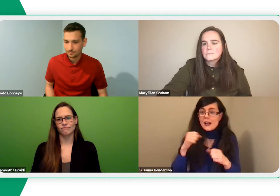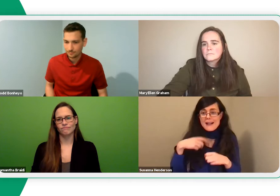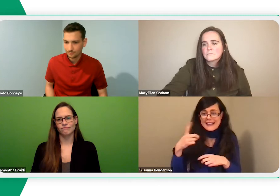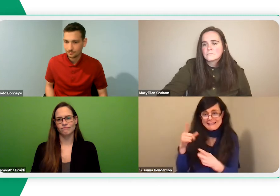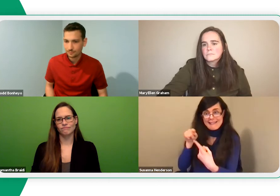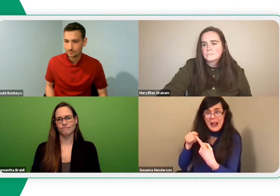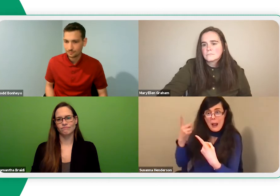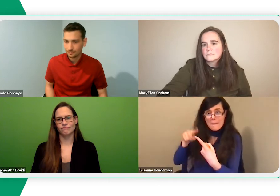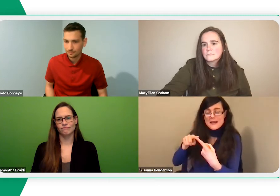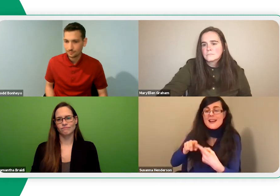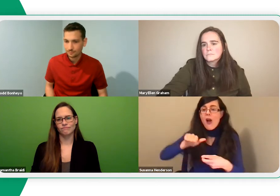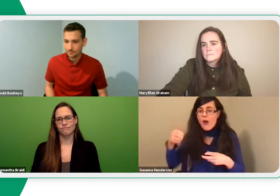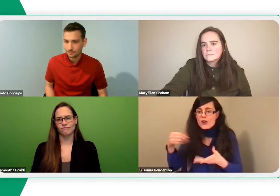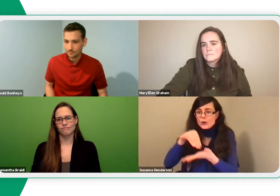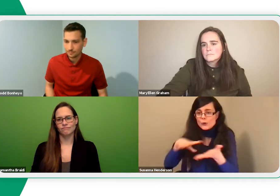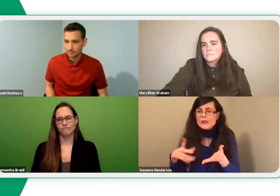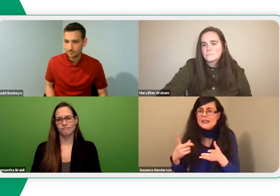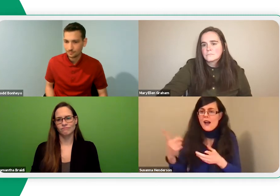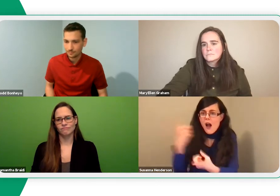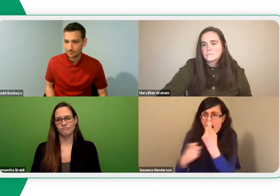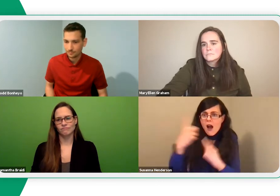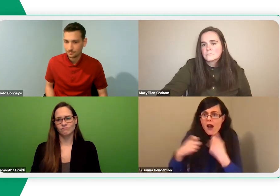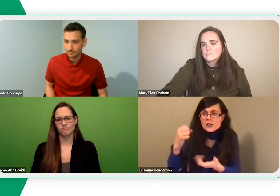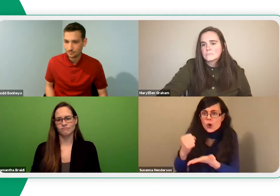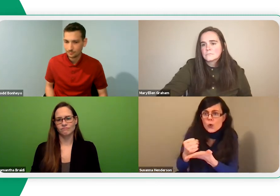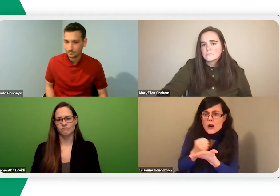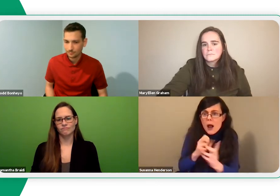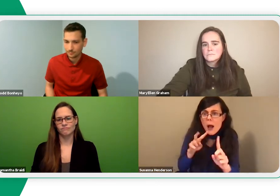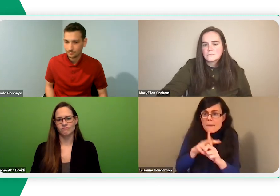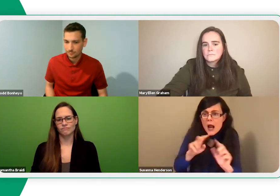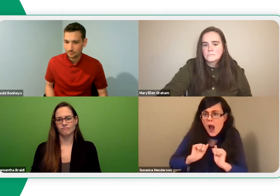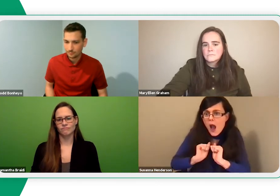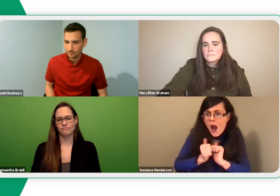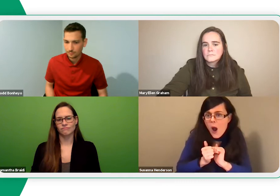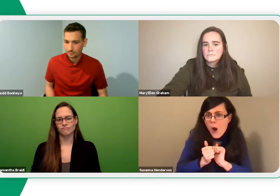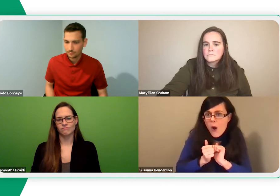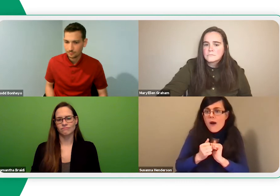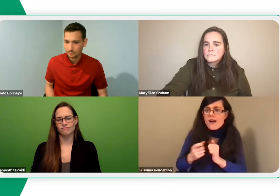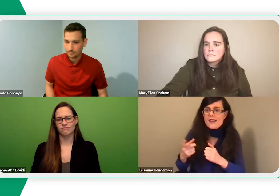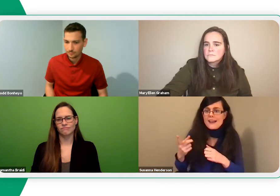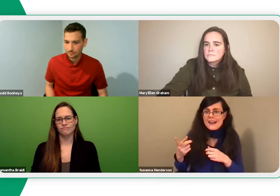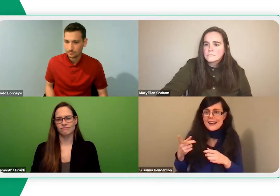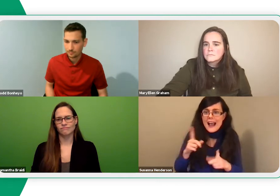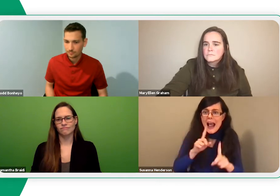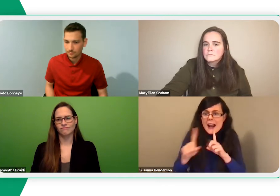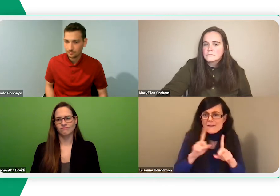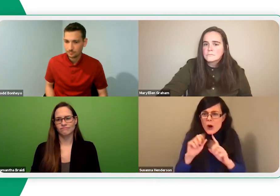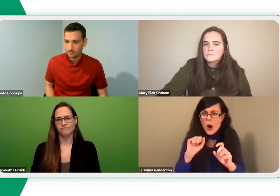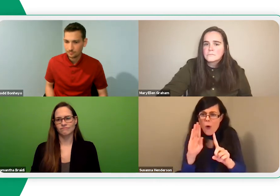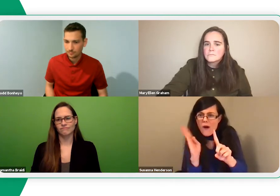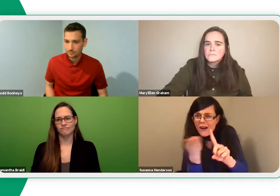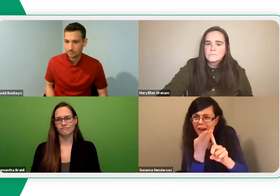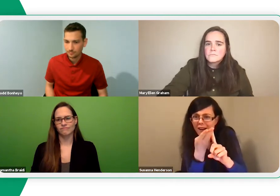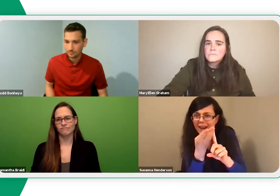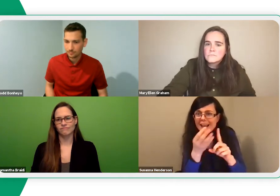have time and you have to have patience with them. And then other students will ask questions about credit cards and how do you apply for a credit